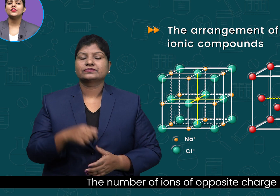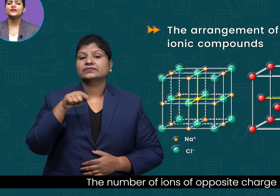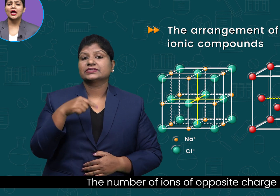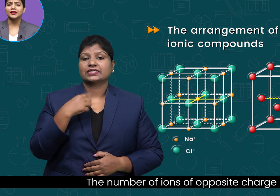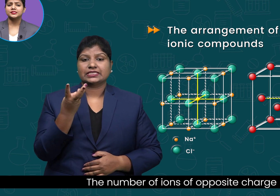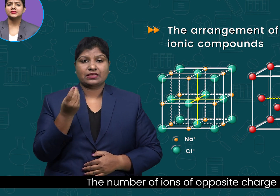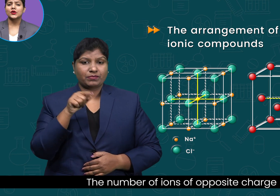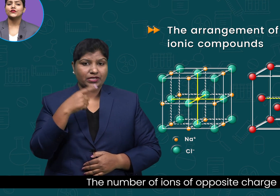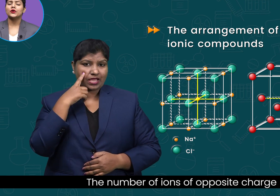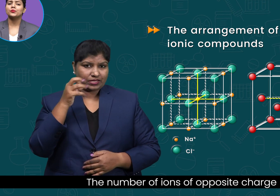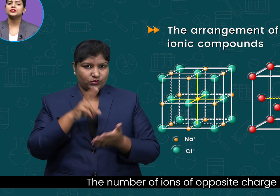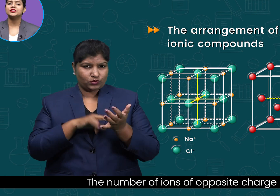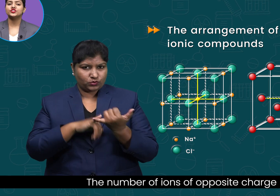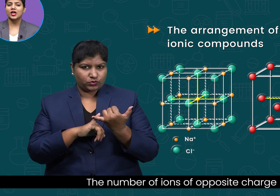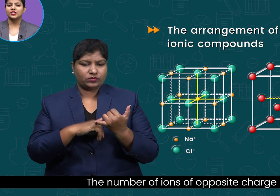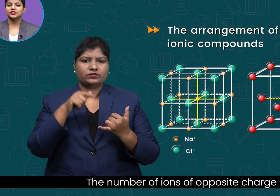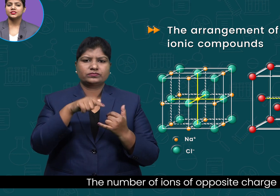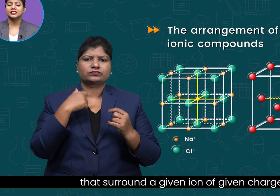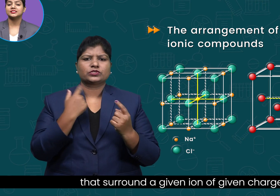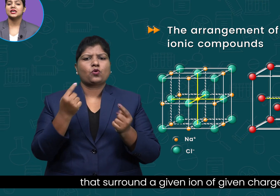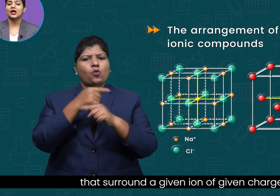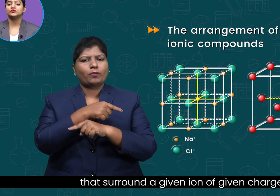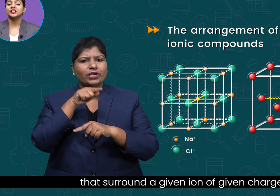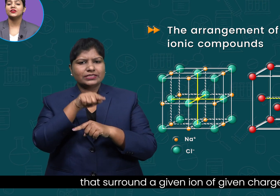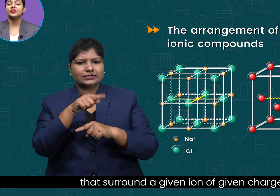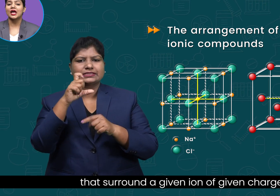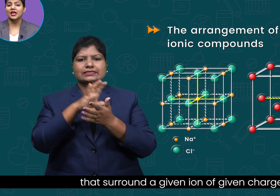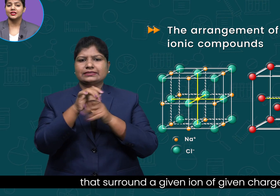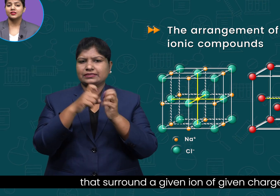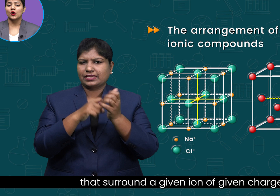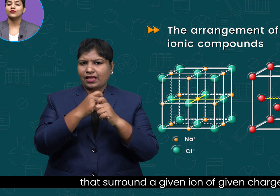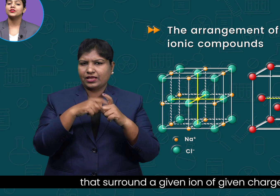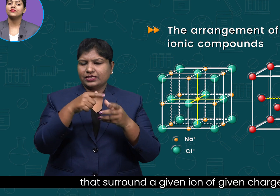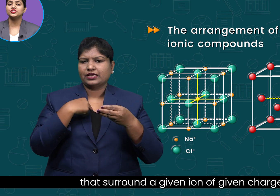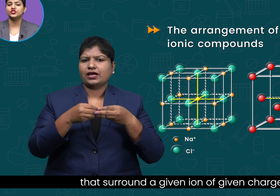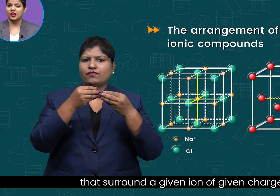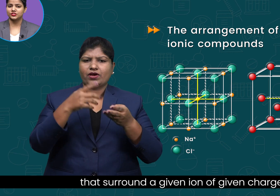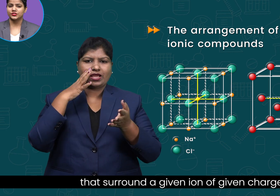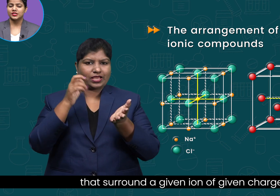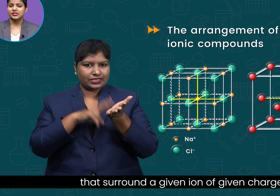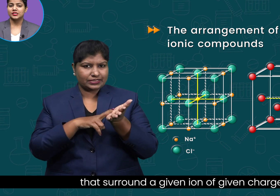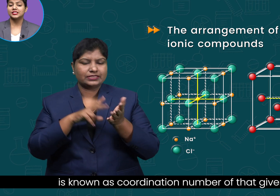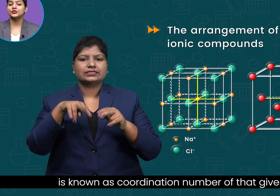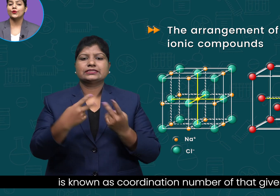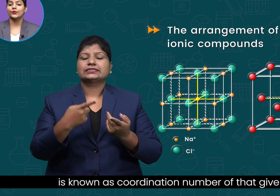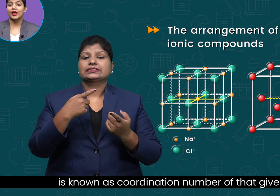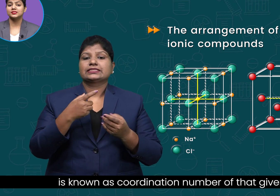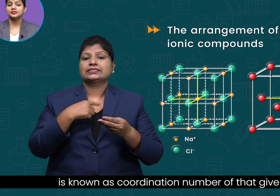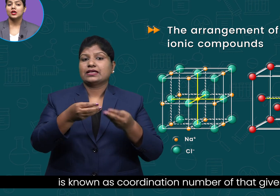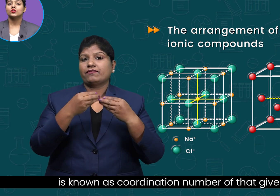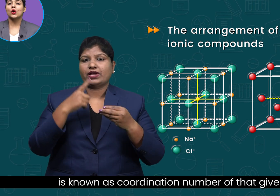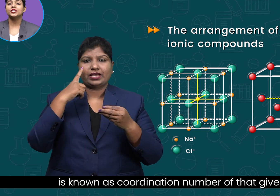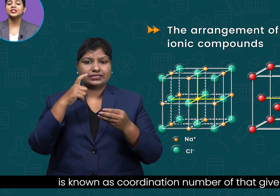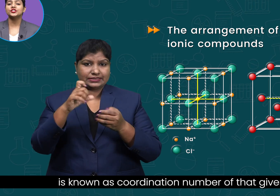The number of ions of opposite charge that surround a given ion of given charge is known